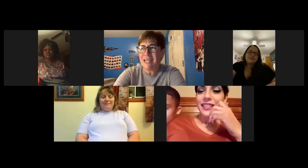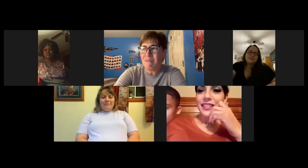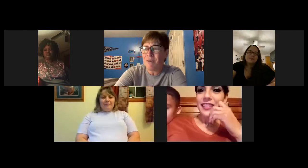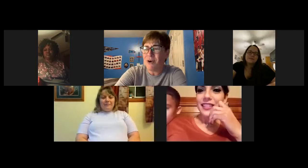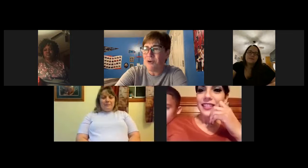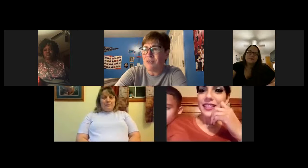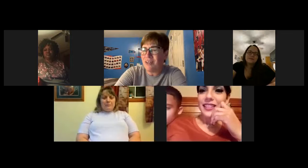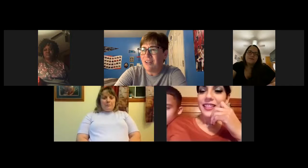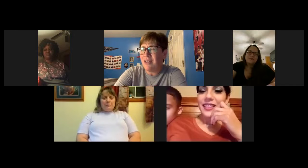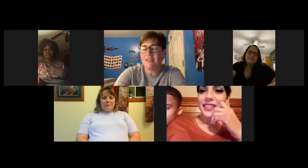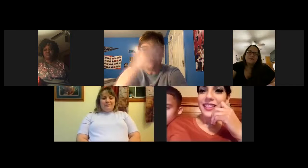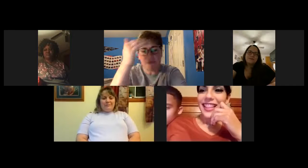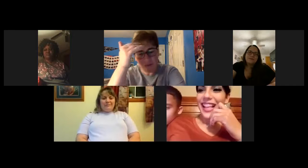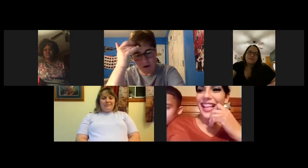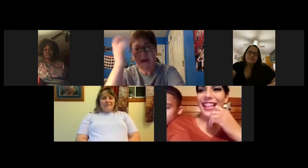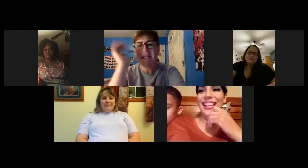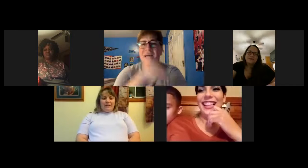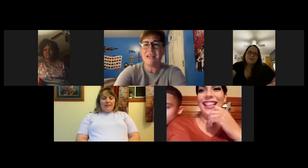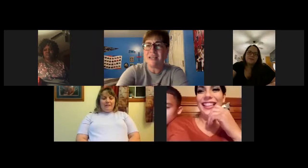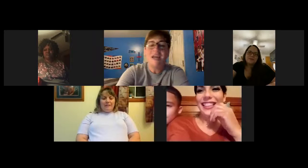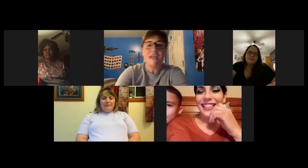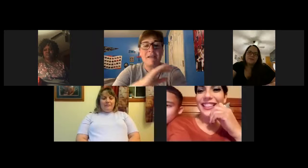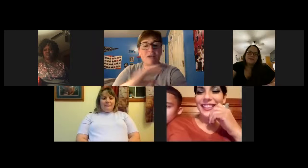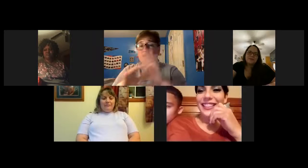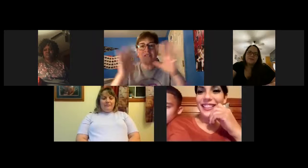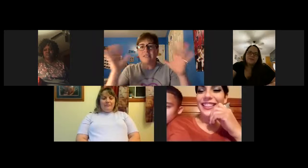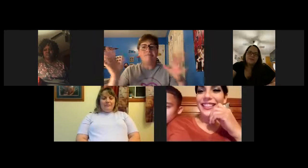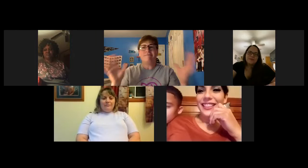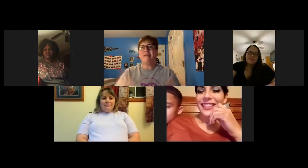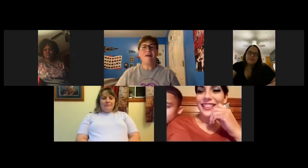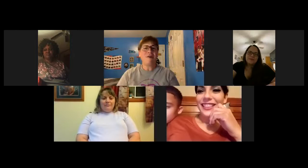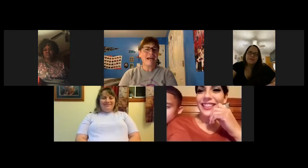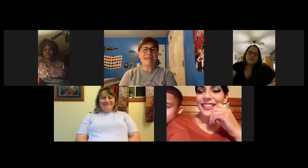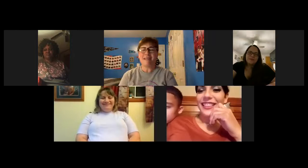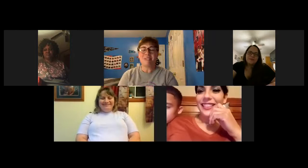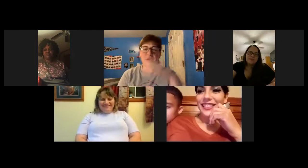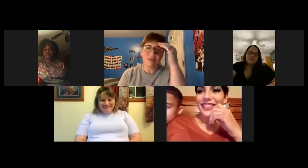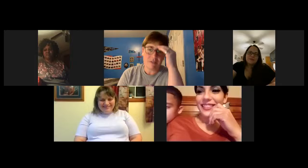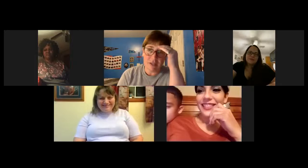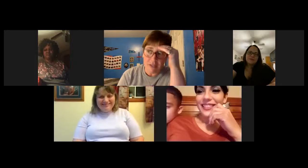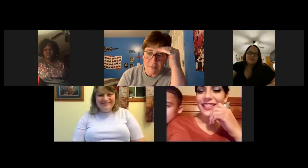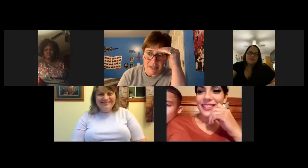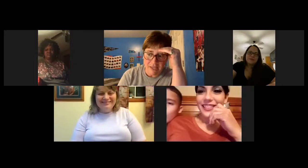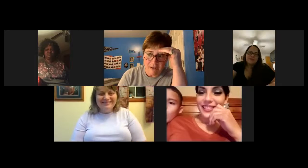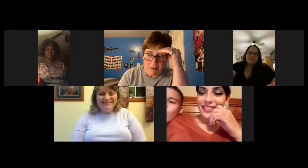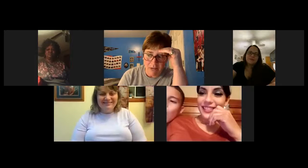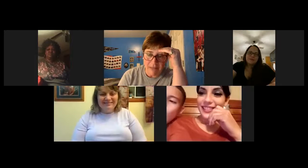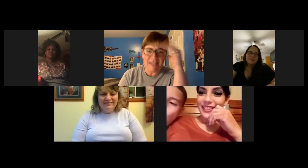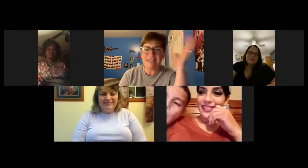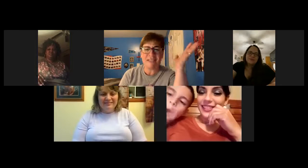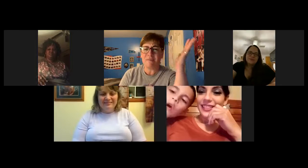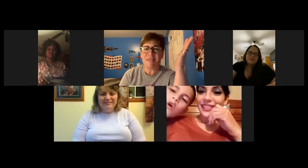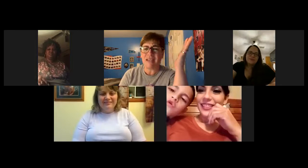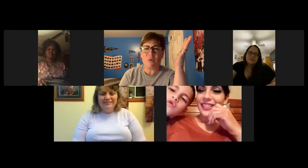say tiempo tomorrow, mañana. Yeah, I mean, just okay. And they're going, let me think. Hold on.